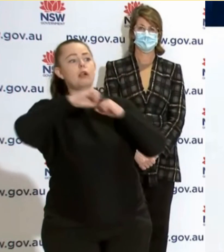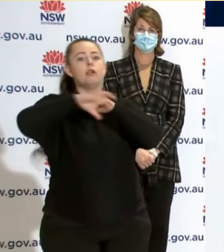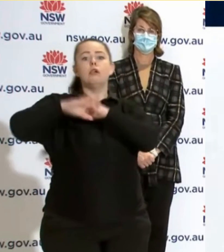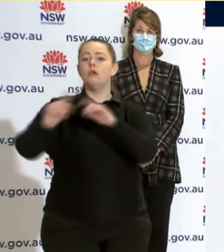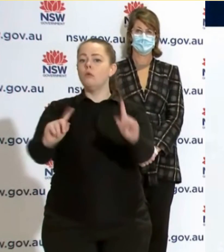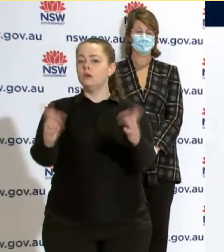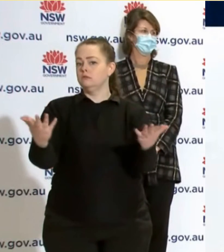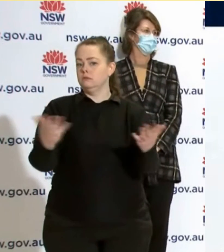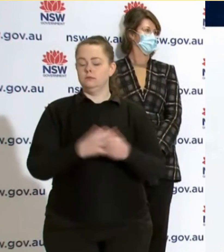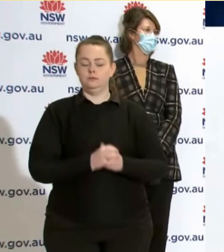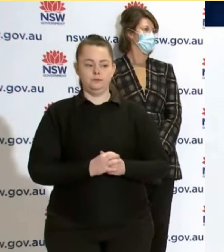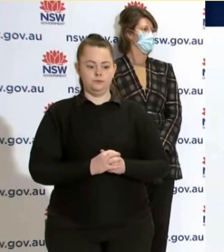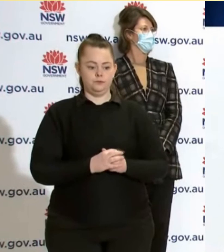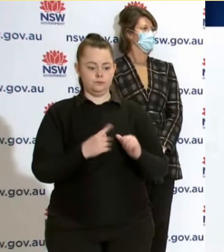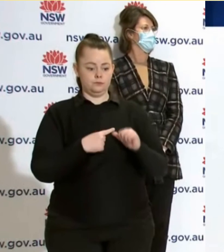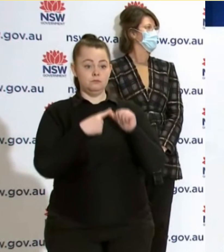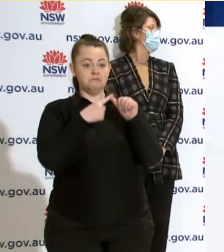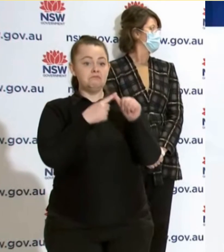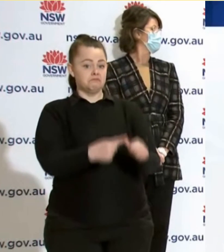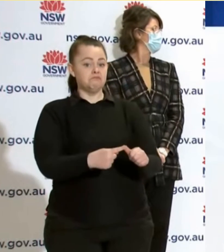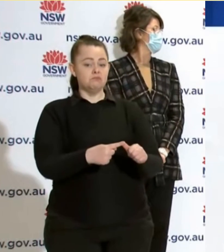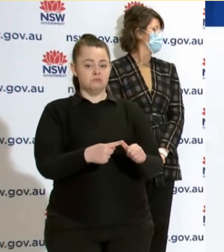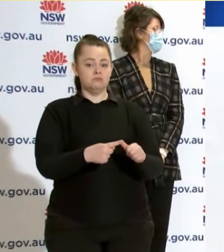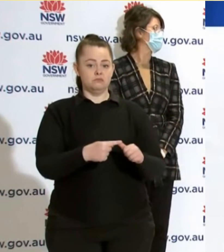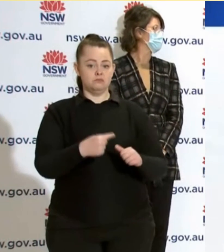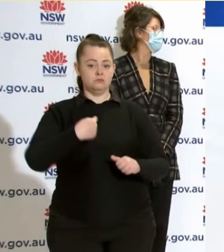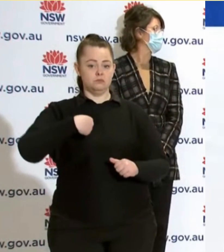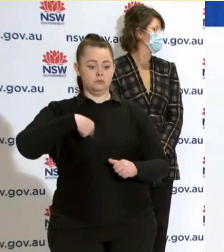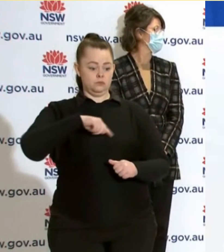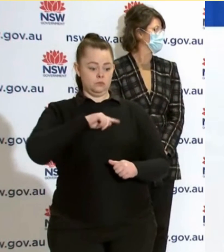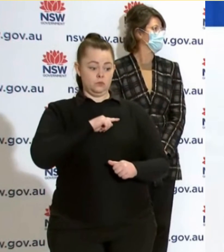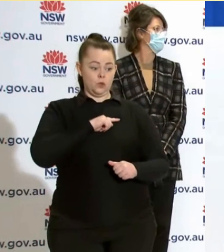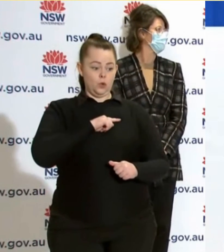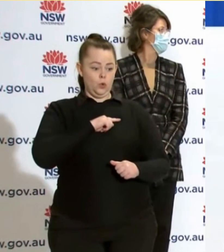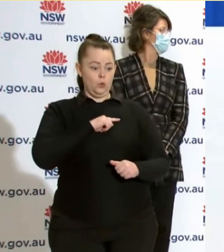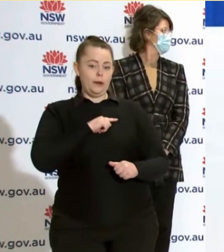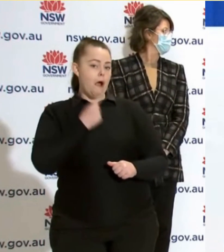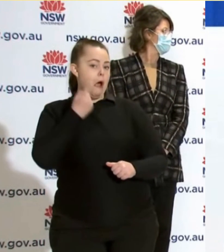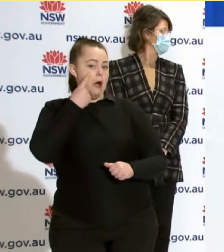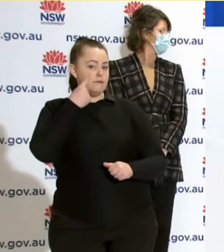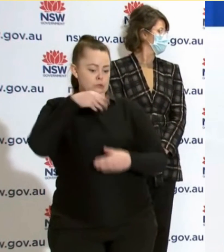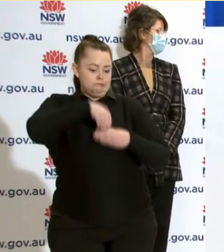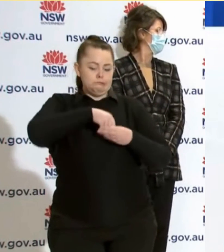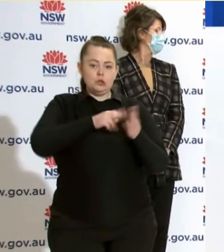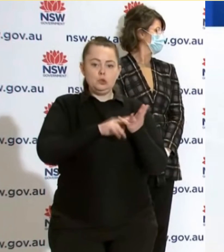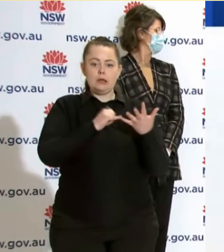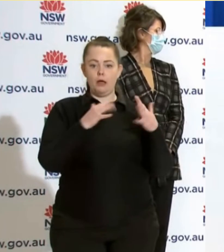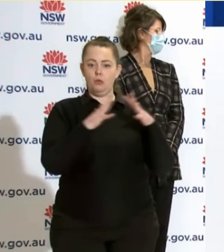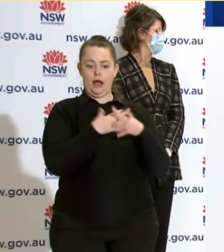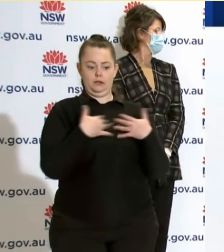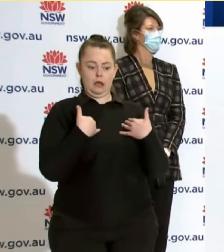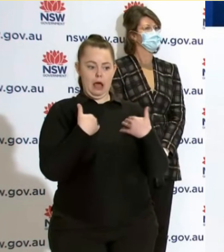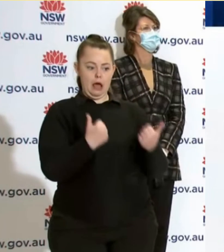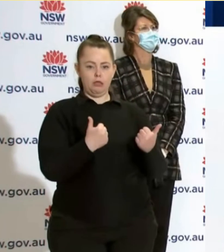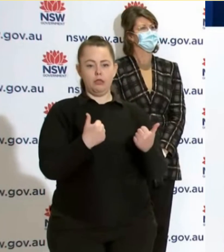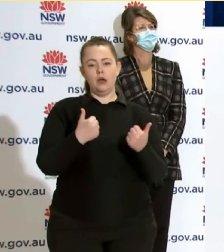done recruitment. We've also looked at and called for staff across New South Wales Health more broadly, and also the private sector.